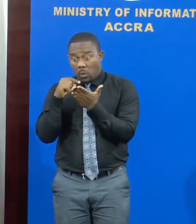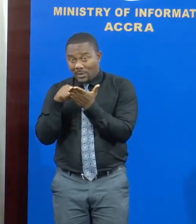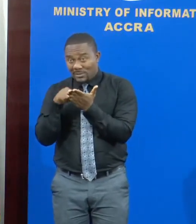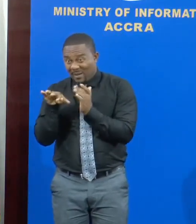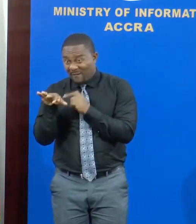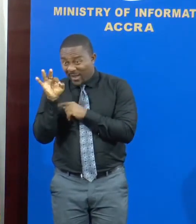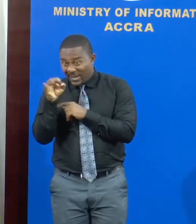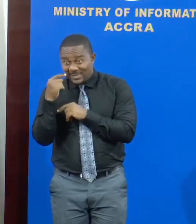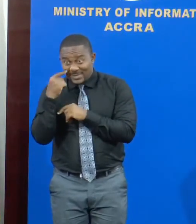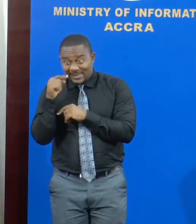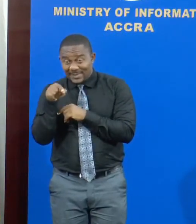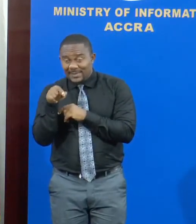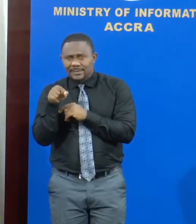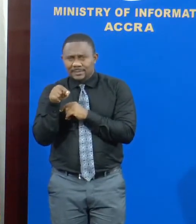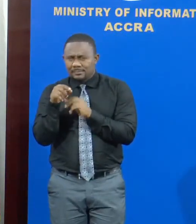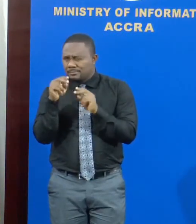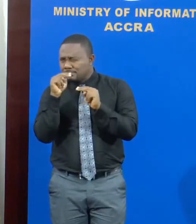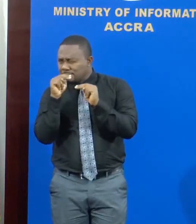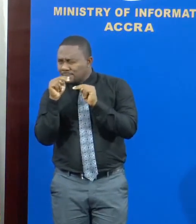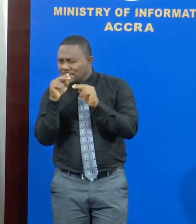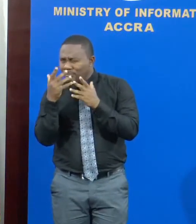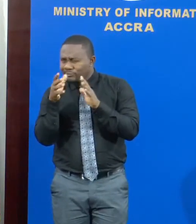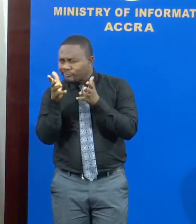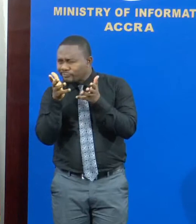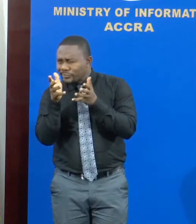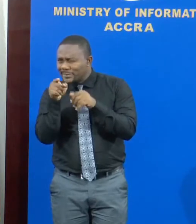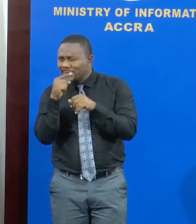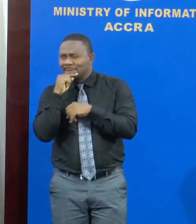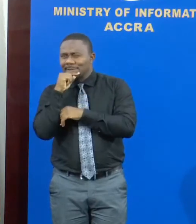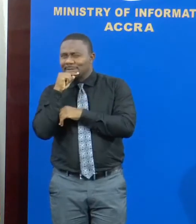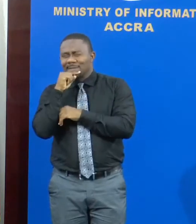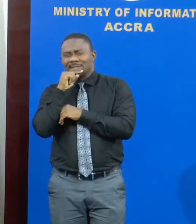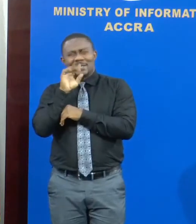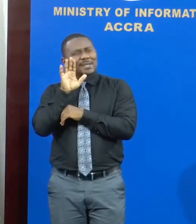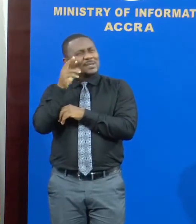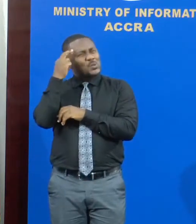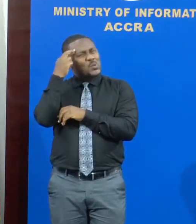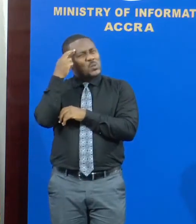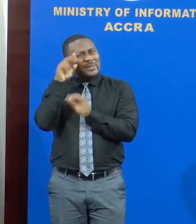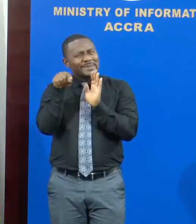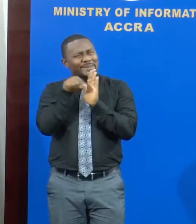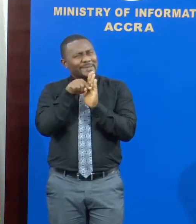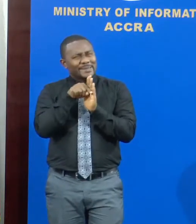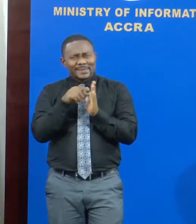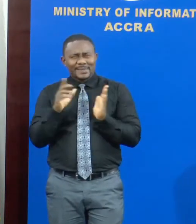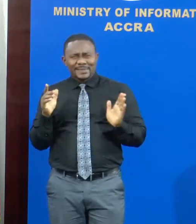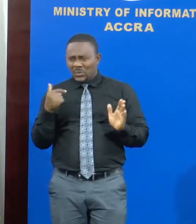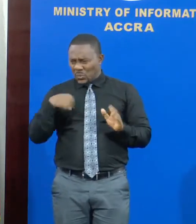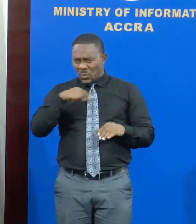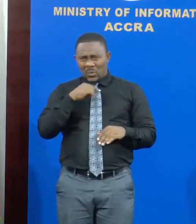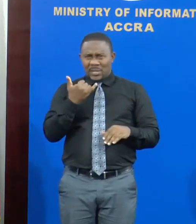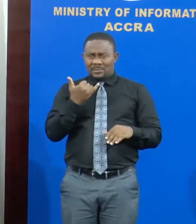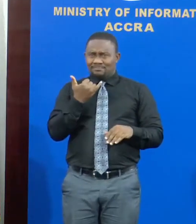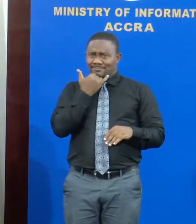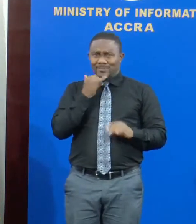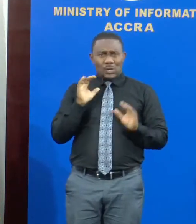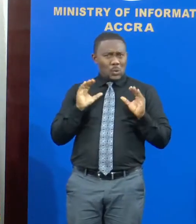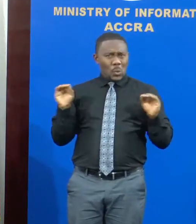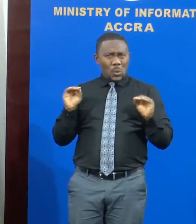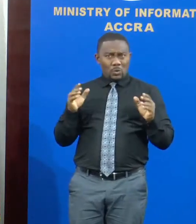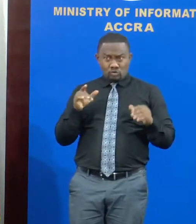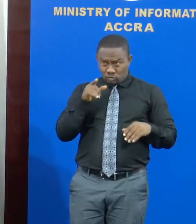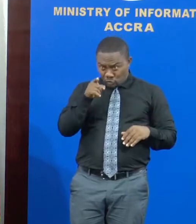where we adjudicate and find out that there is no legitimate reason, certainly not our fault, that you